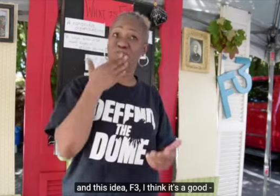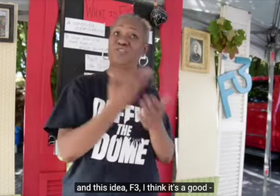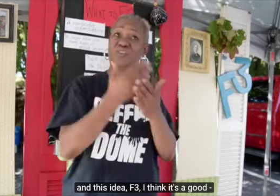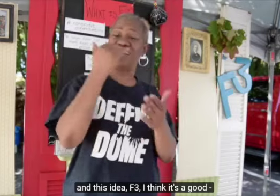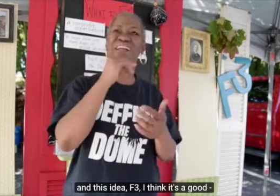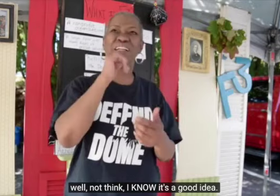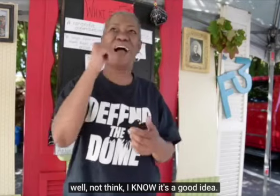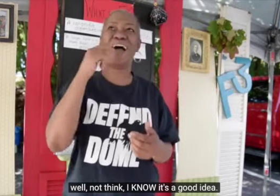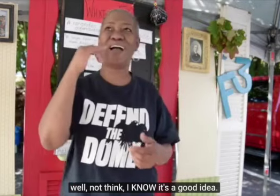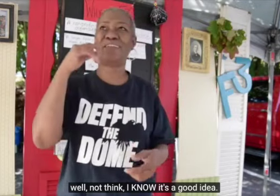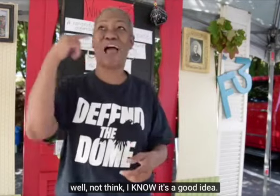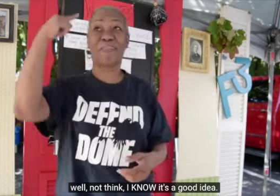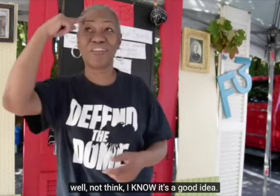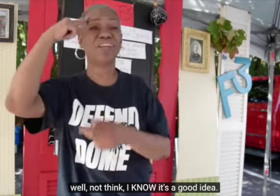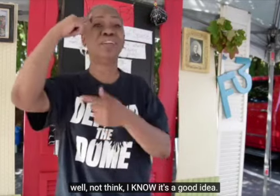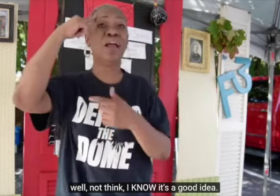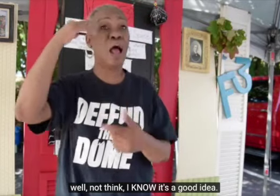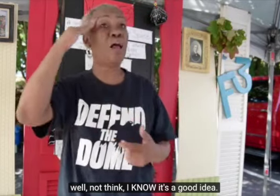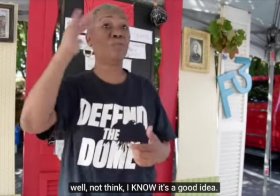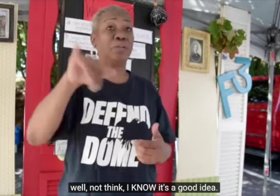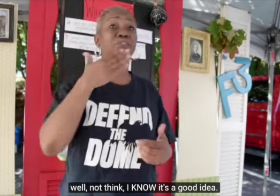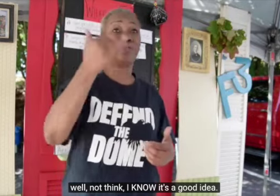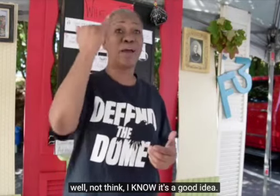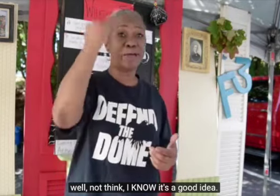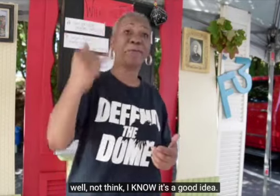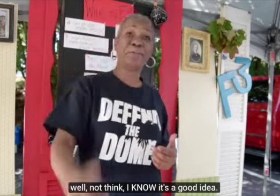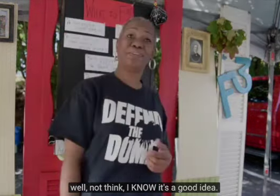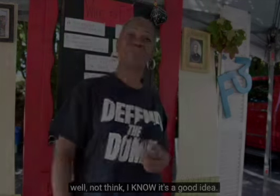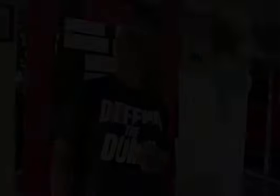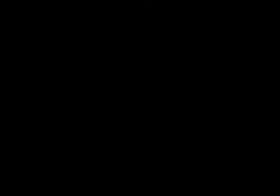F3, I know it's a good idea.